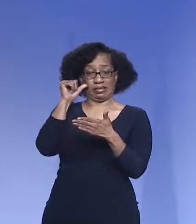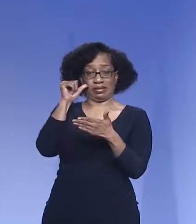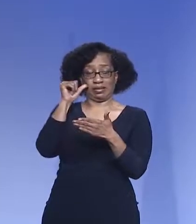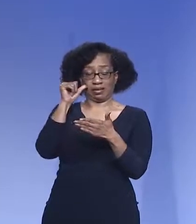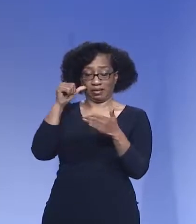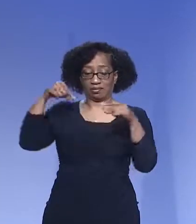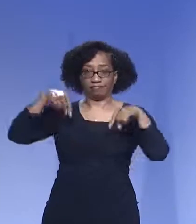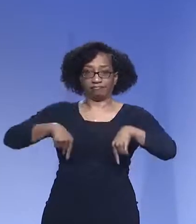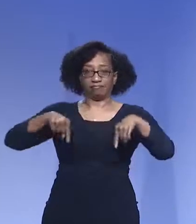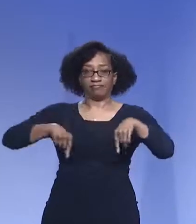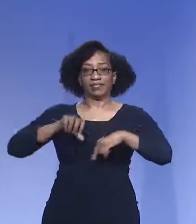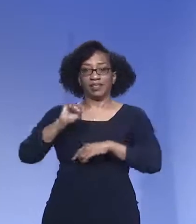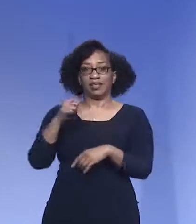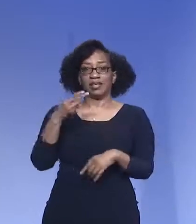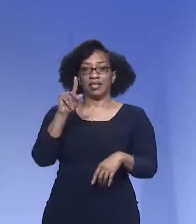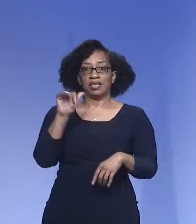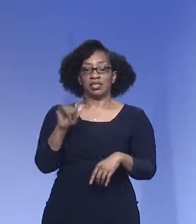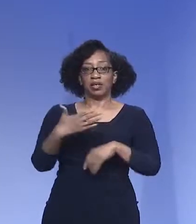Shelby County. We had